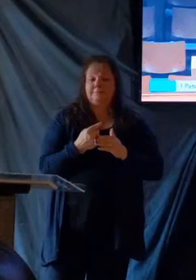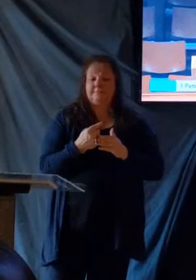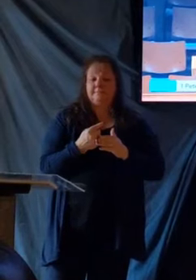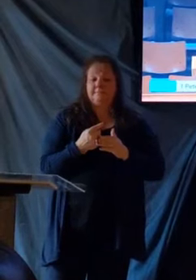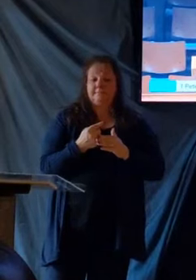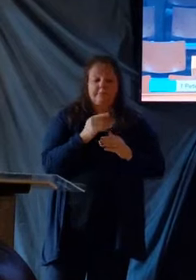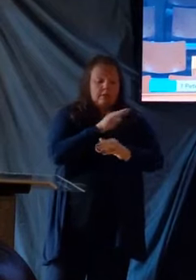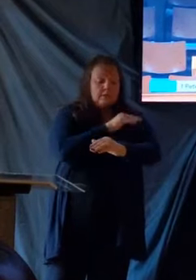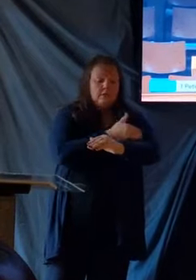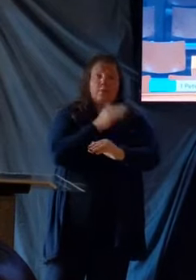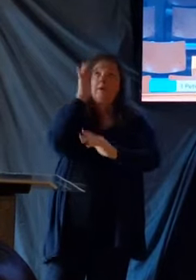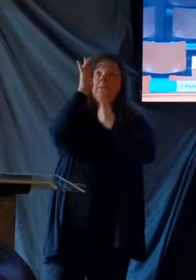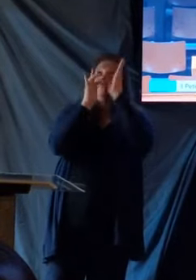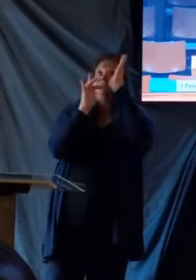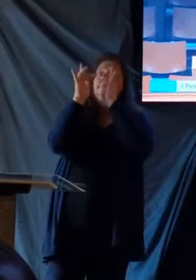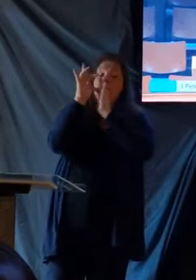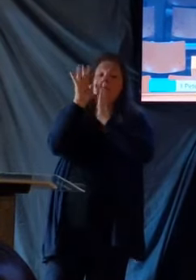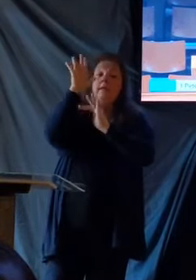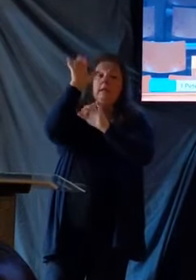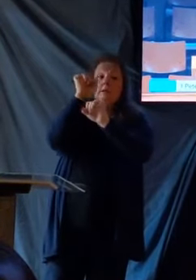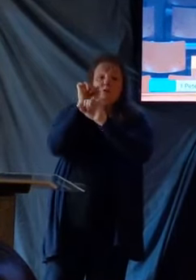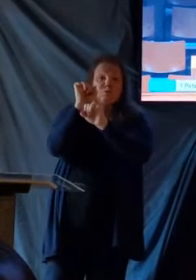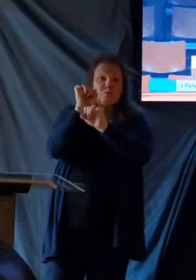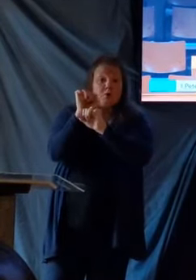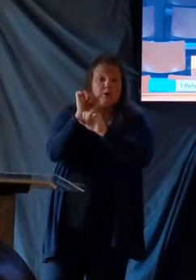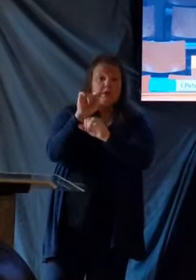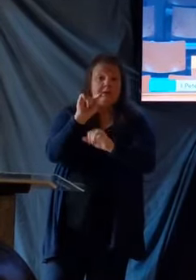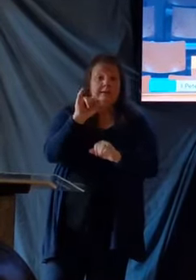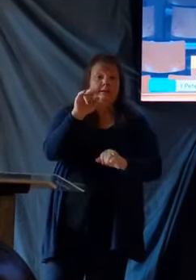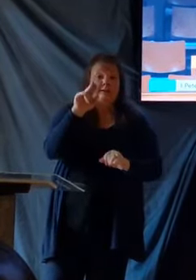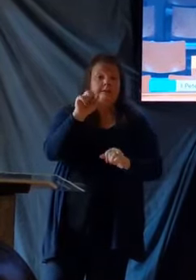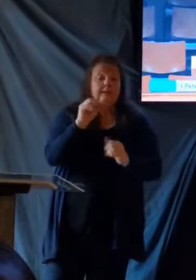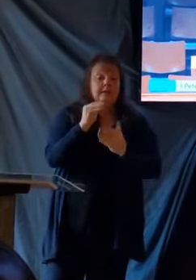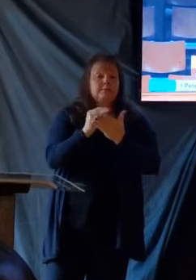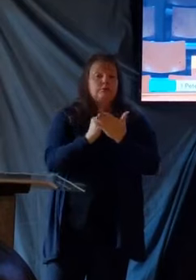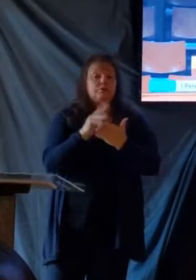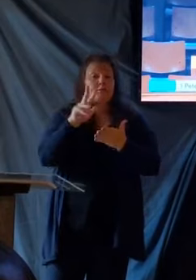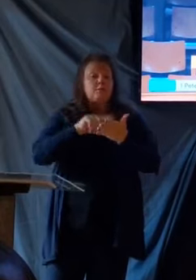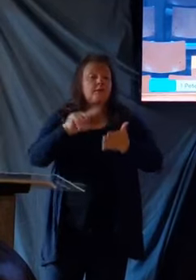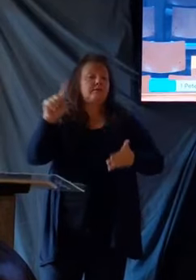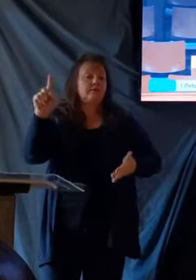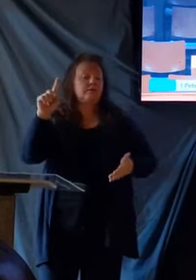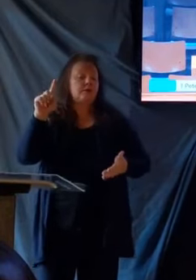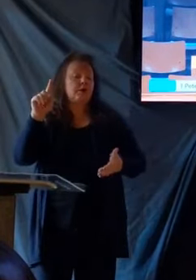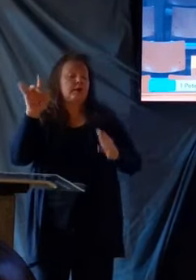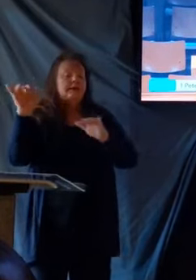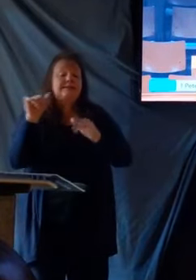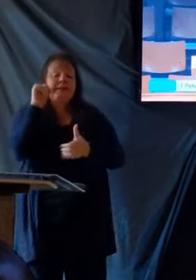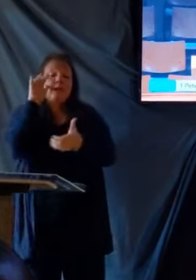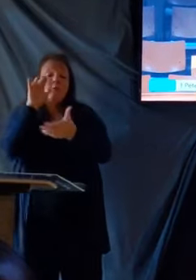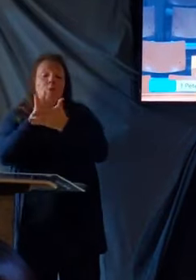the authority of Christ and the work of Christ in Titus. But look at chapter 3, verse 1. In the same way, you wives, be submissive to your